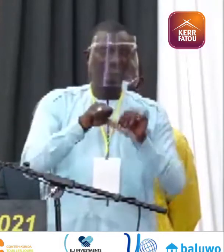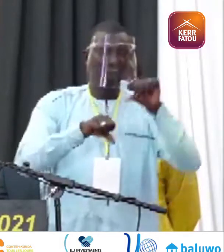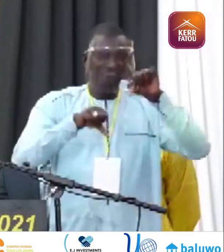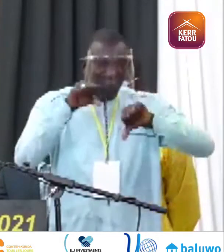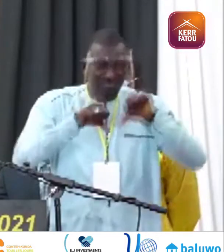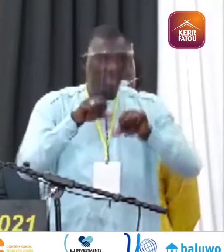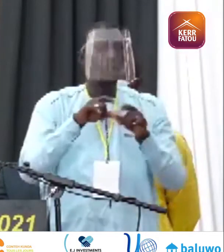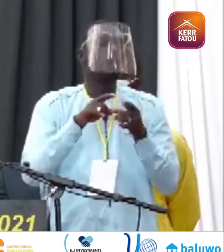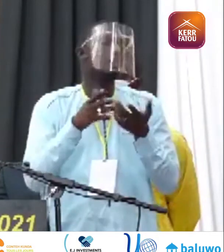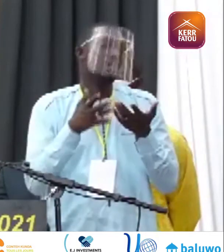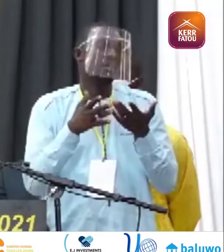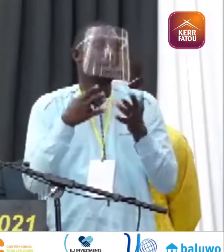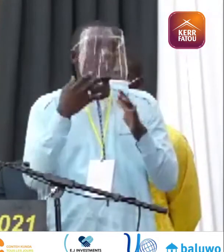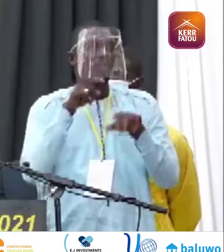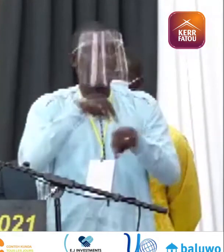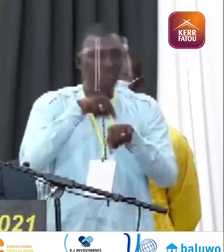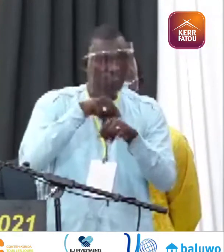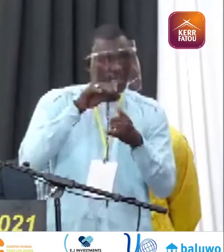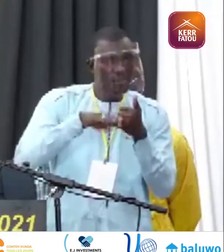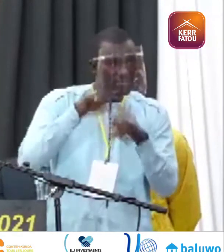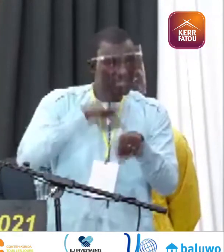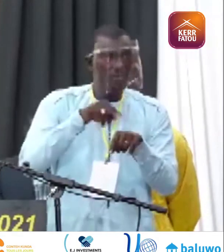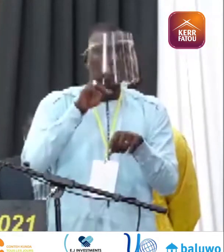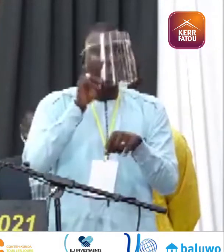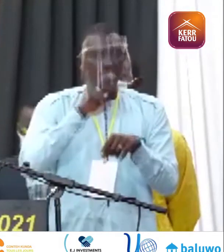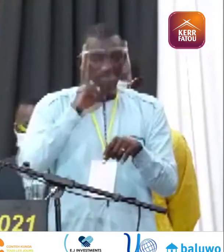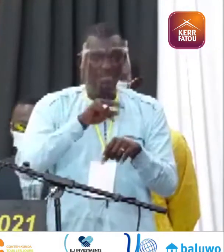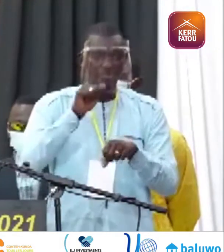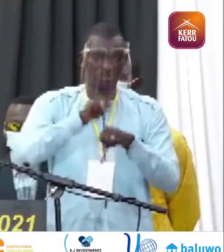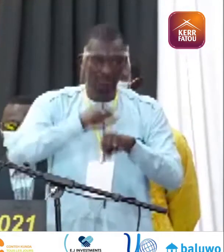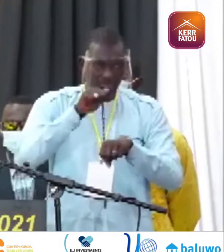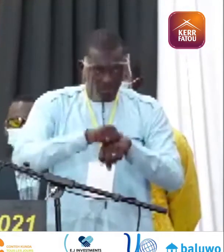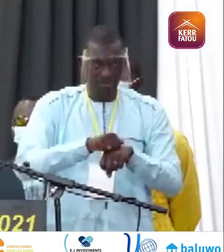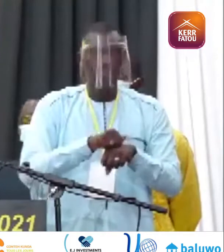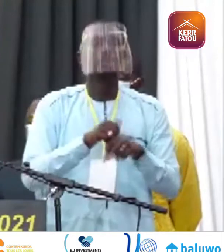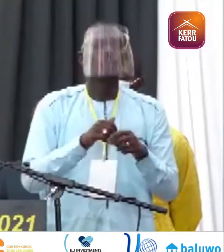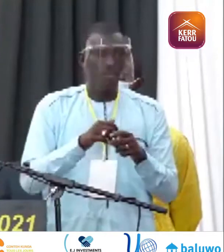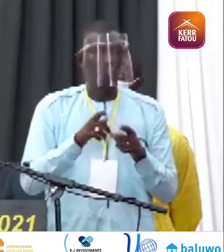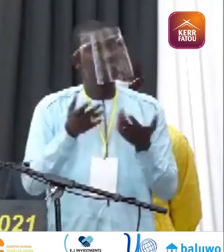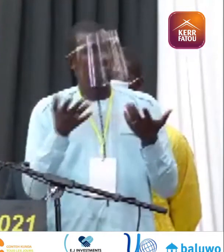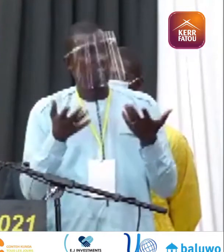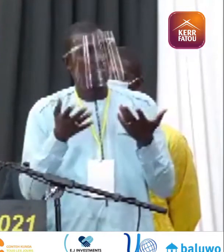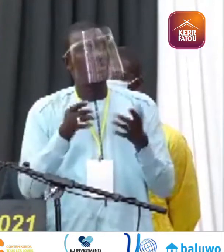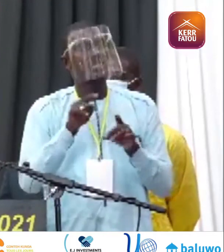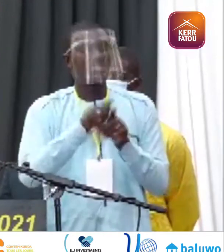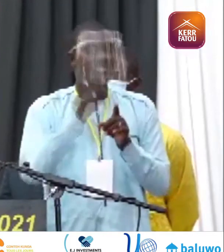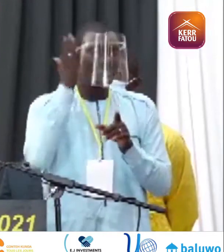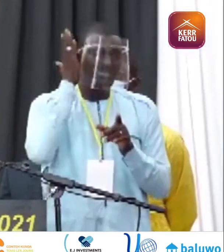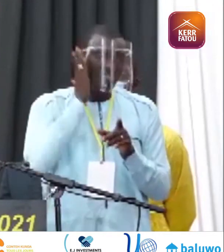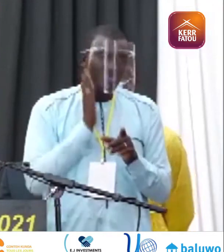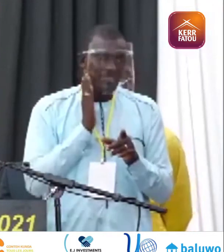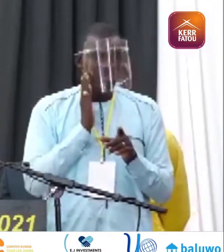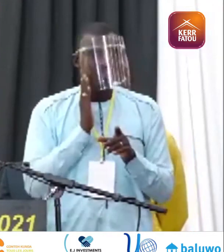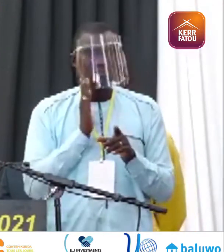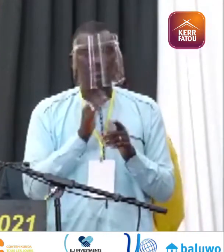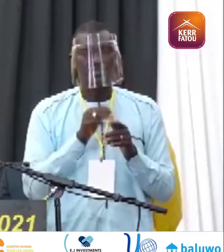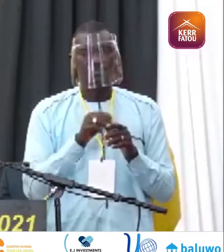of by the time we are prepared to deal with them, they would have caused serious damage